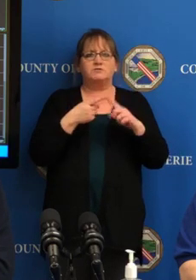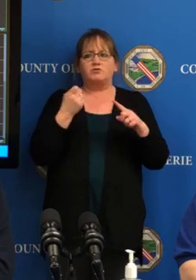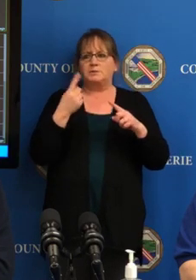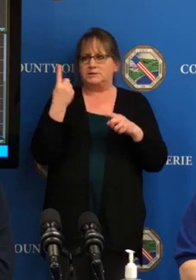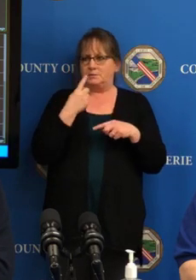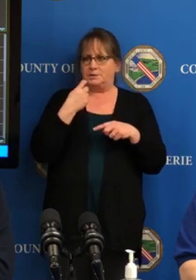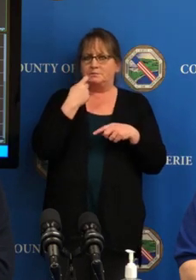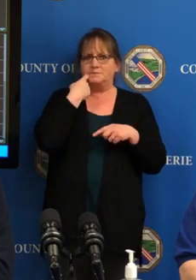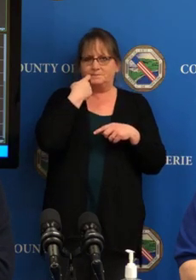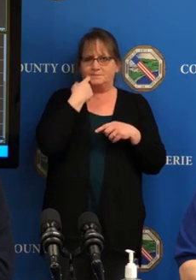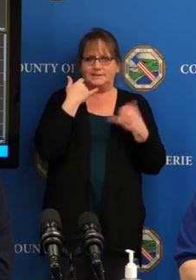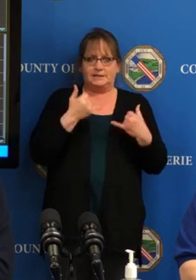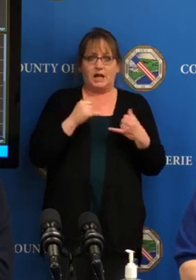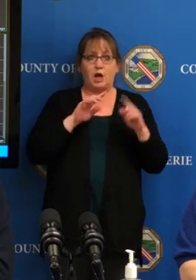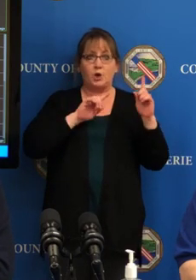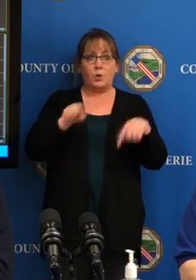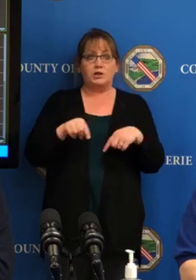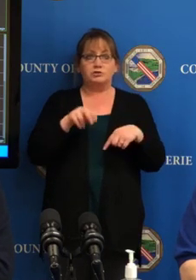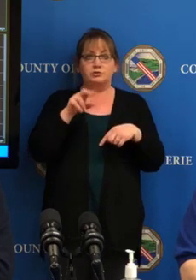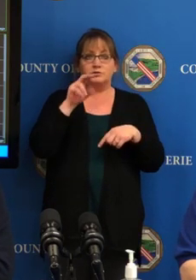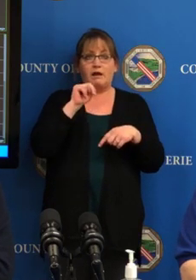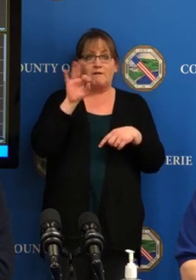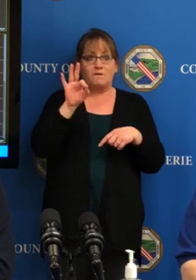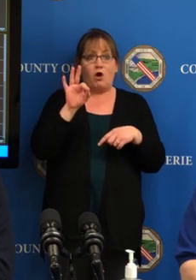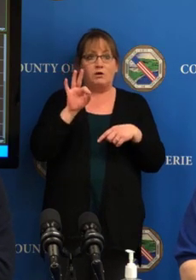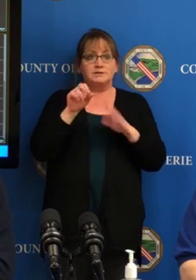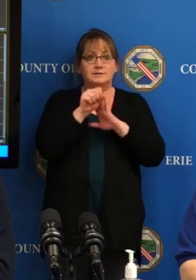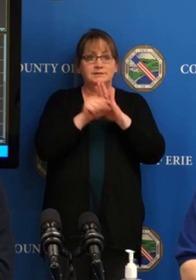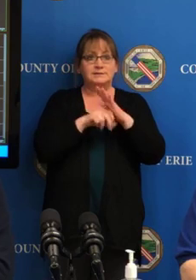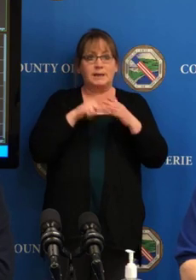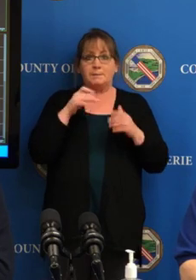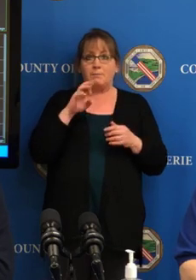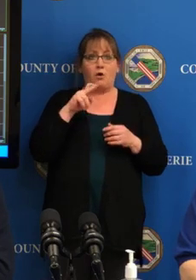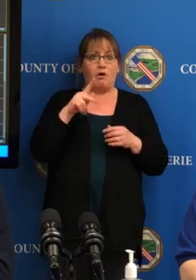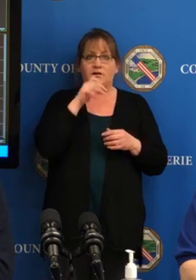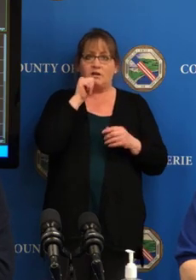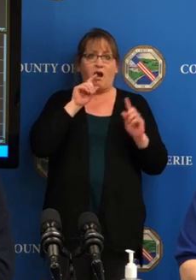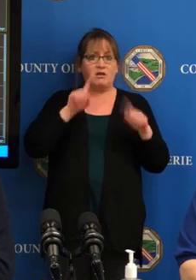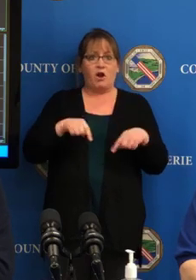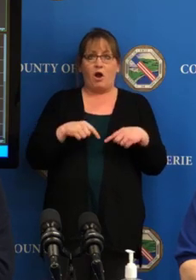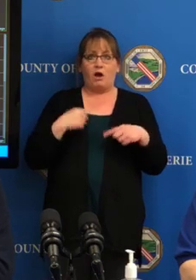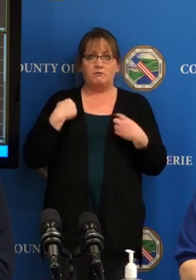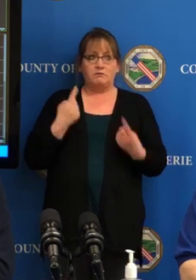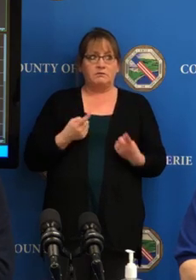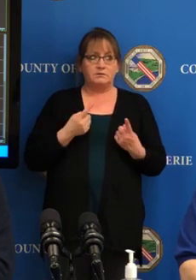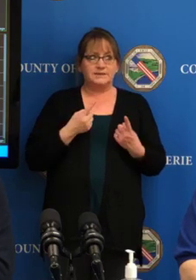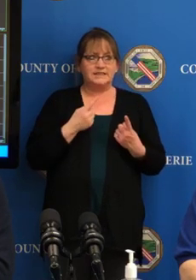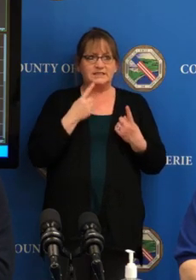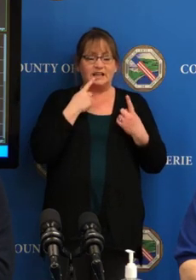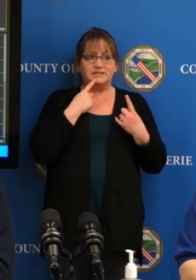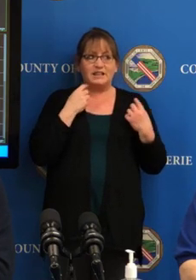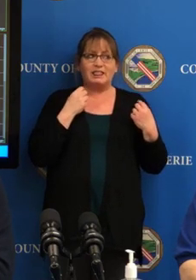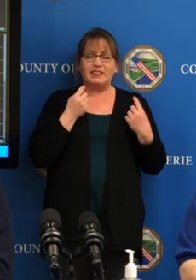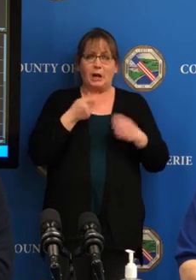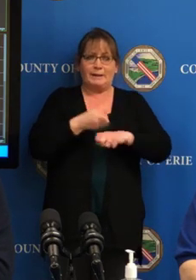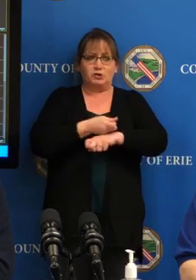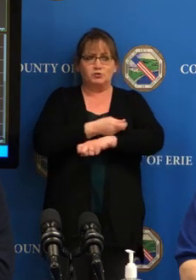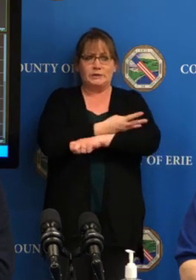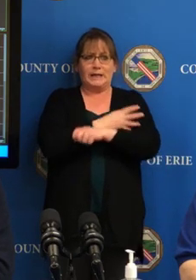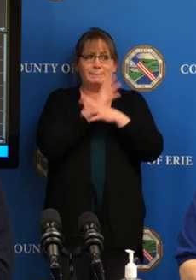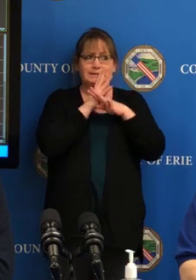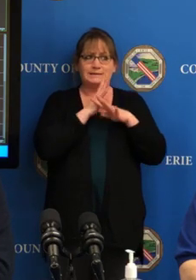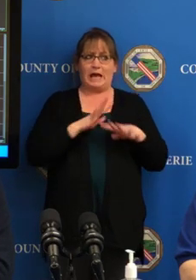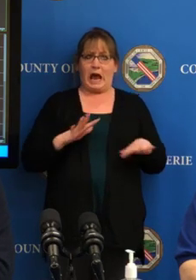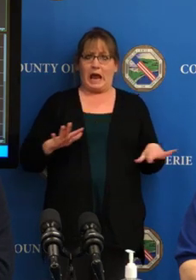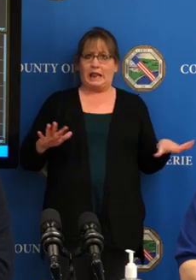earlier today that they went to Niagara Falls State Park. Hadn't been there in a while. And they said it was eerily silent. There was just a few people when